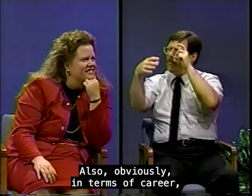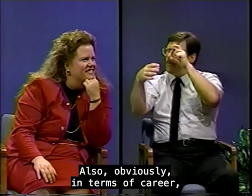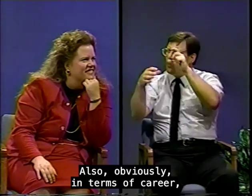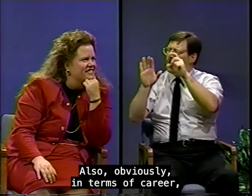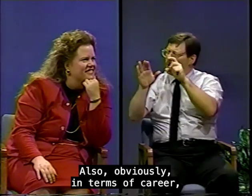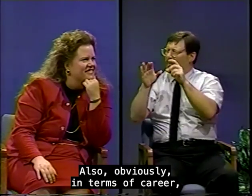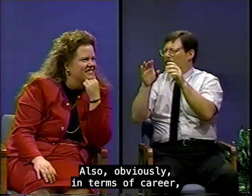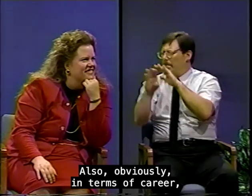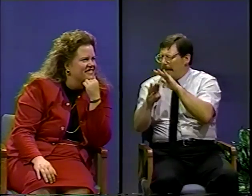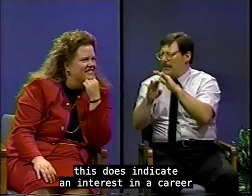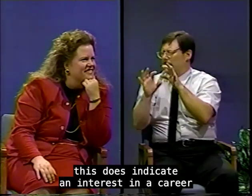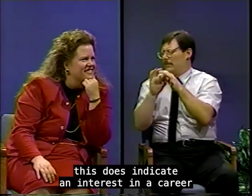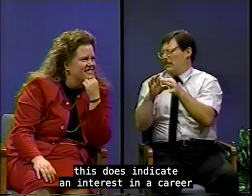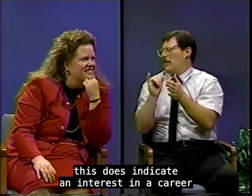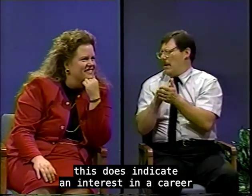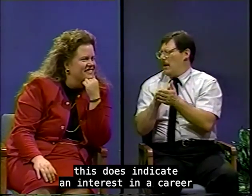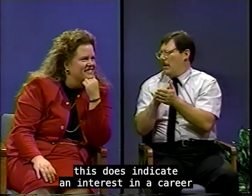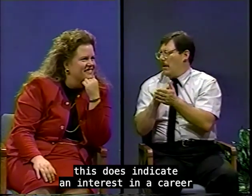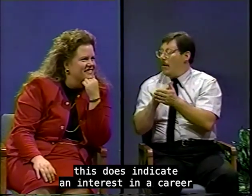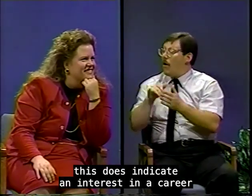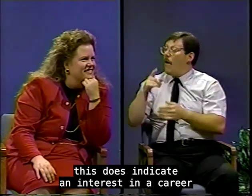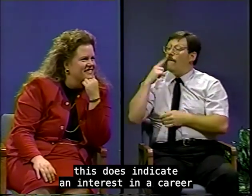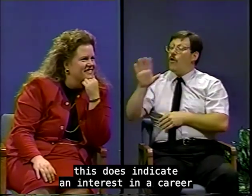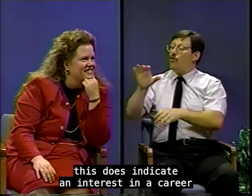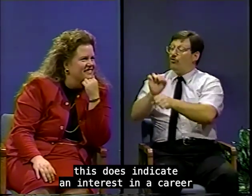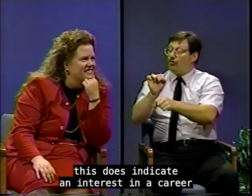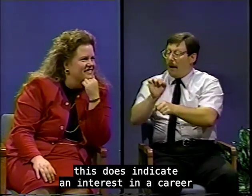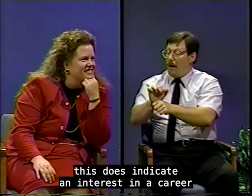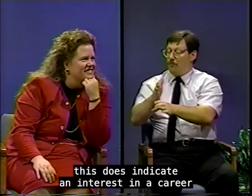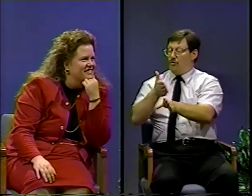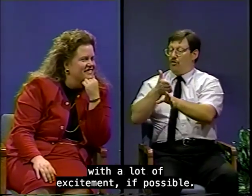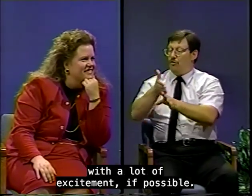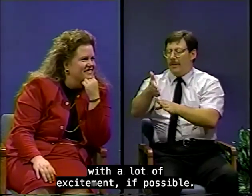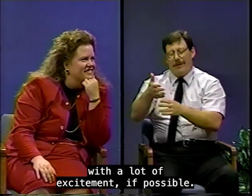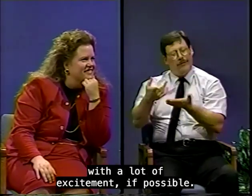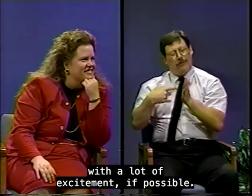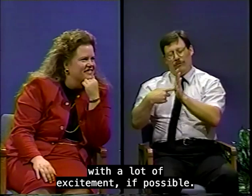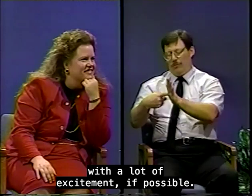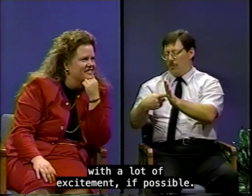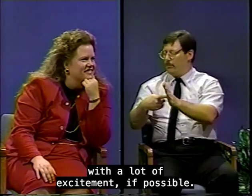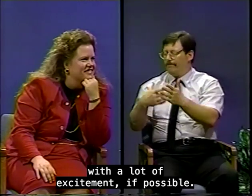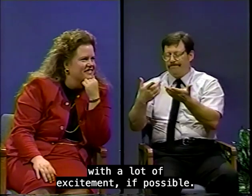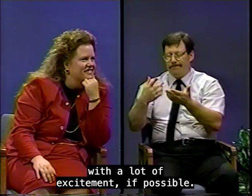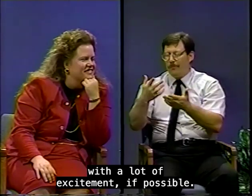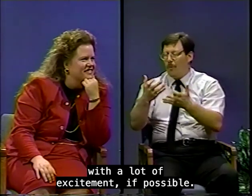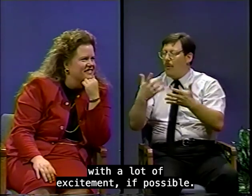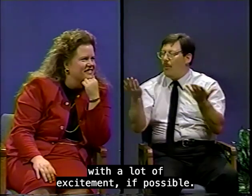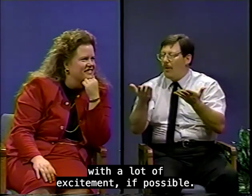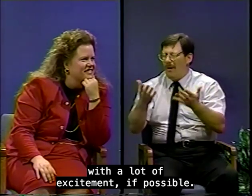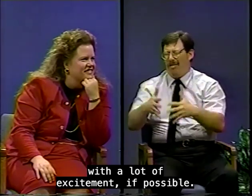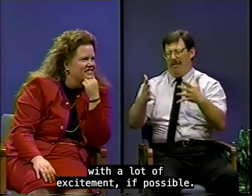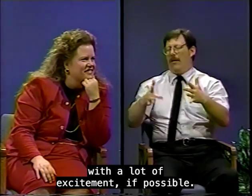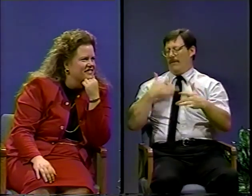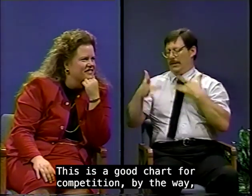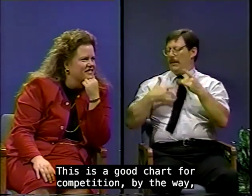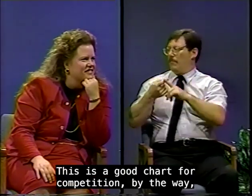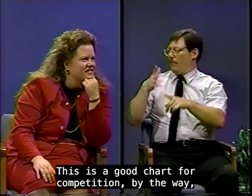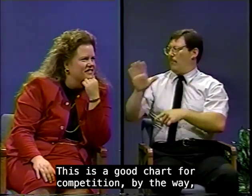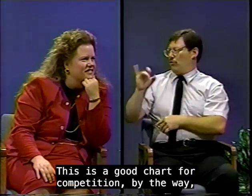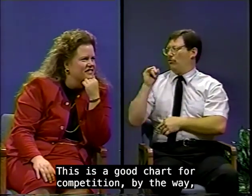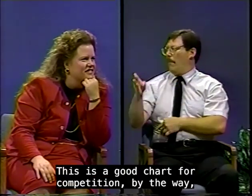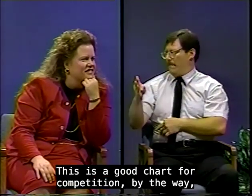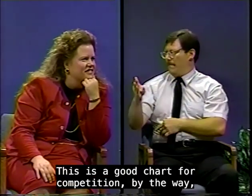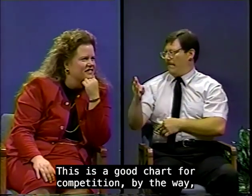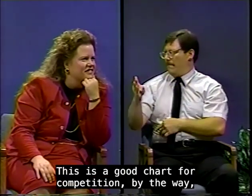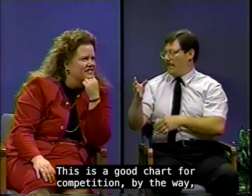obviously, in terms of career, this does indicate an interest in a career with a lot of excitement, if possible. This is a good